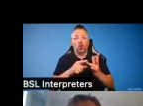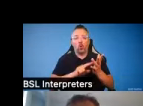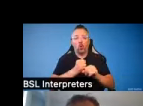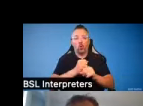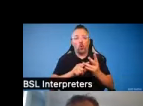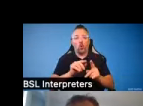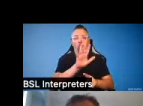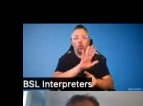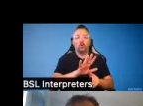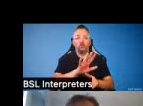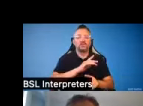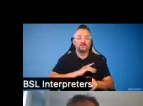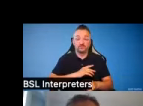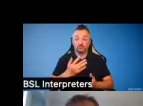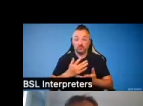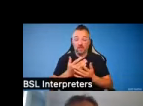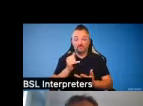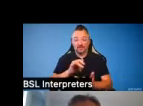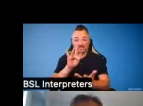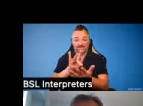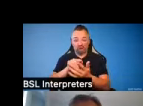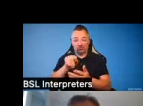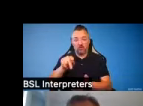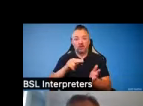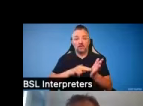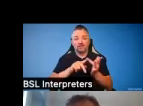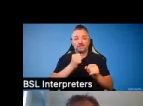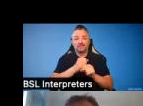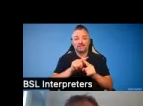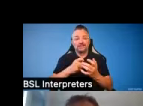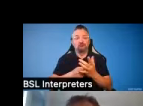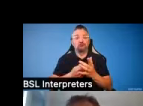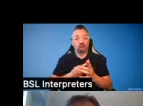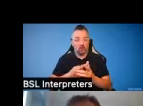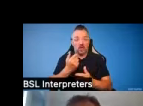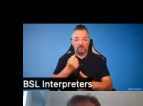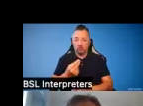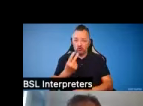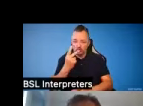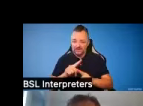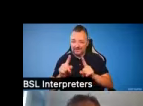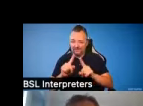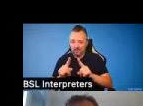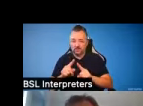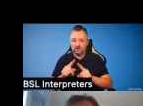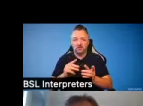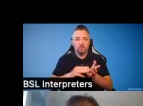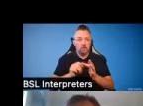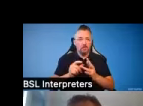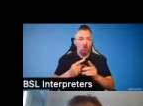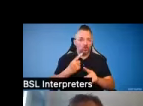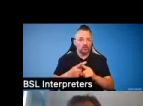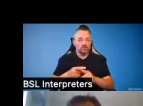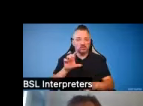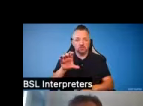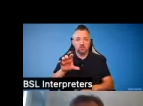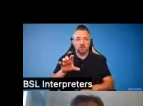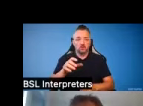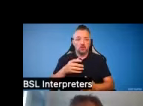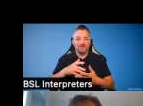parts of Africa, a central part in Nigeria, where two different sorts of monkeypox are what's called endemic. So we're used to